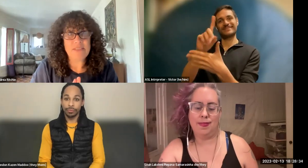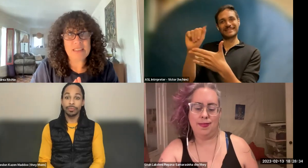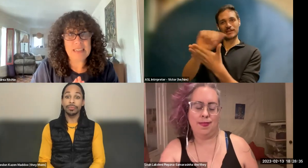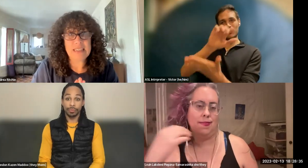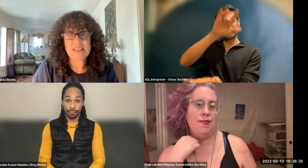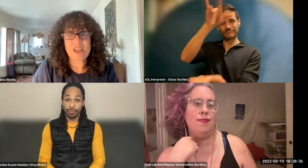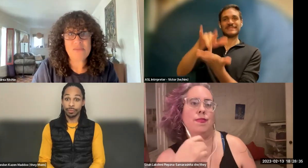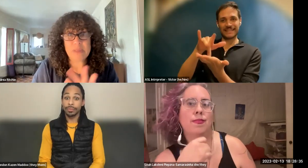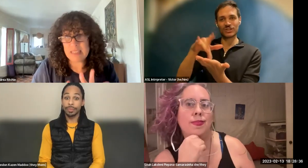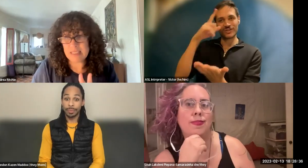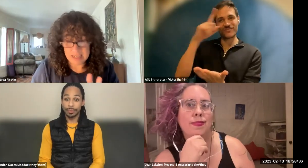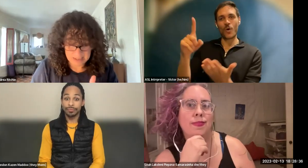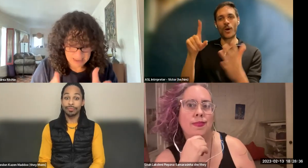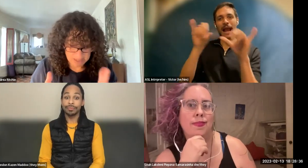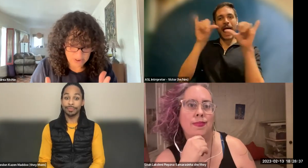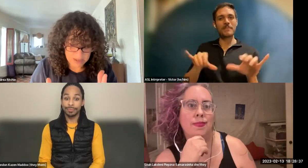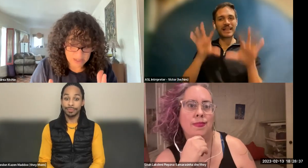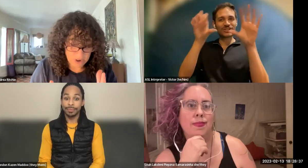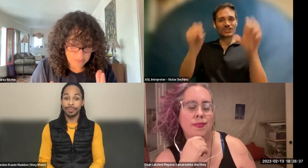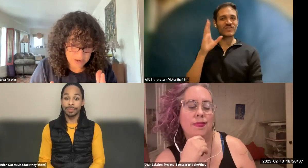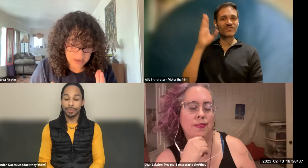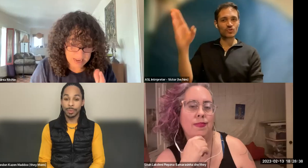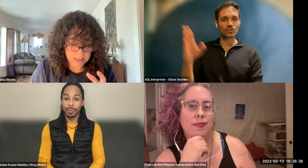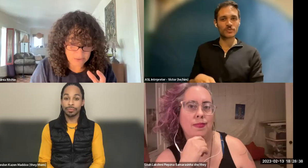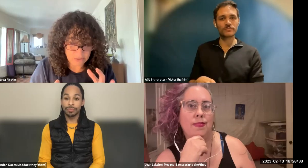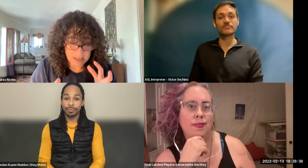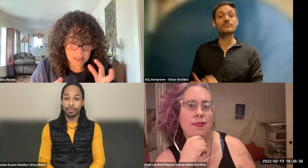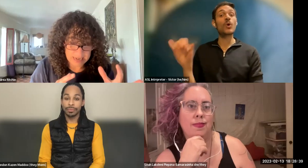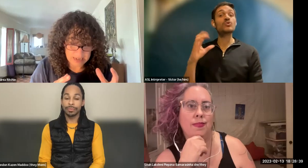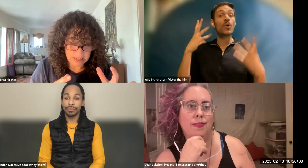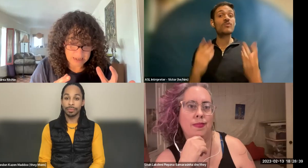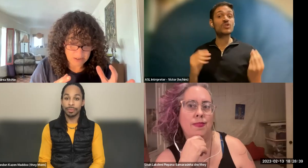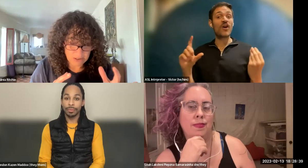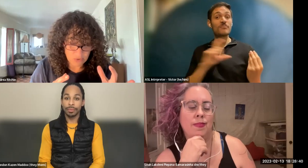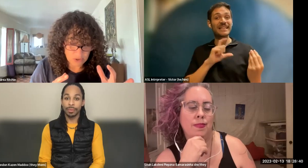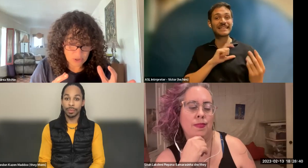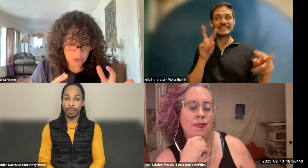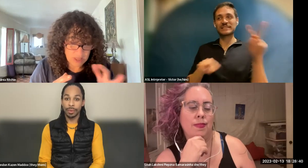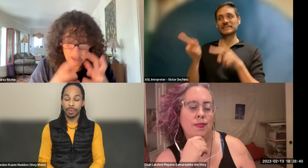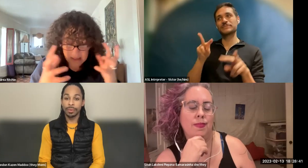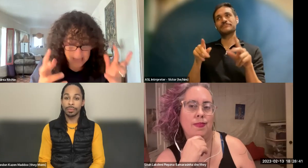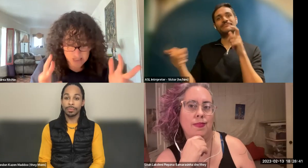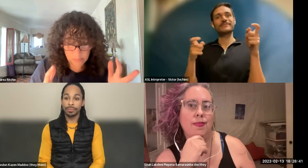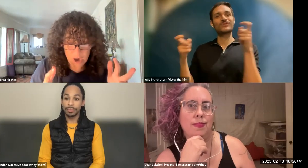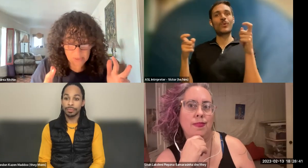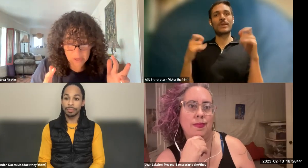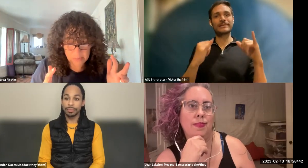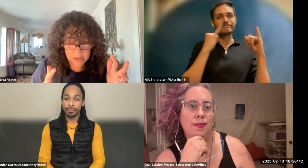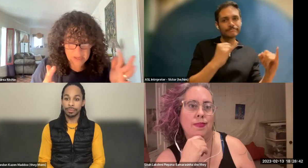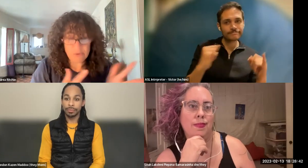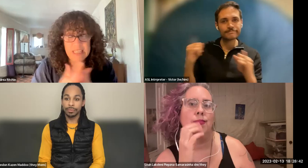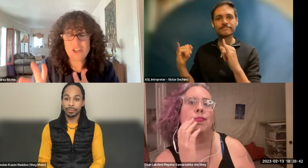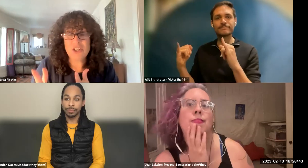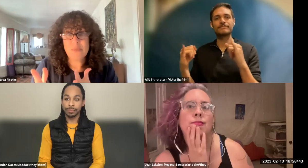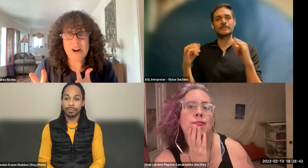And definitely soft policing, as we've been describing it, as regulating individual as a